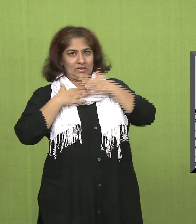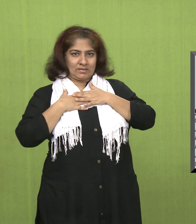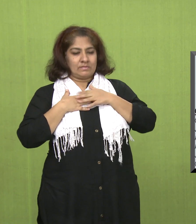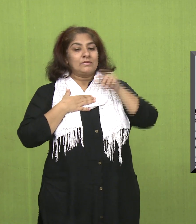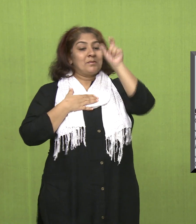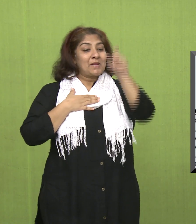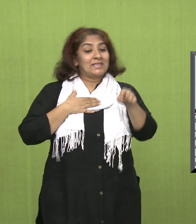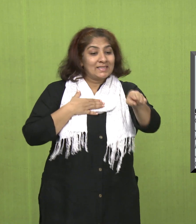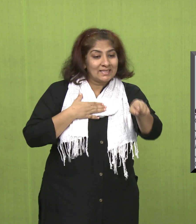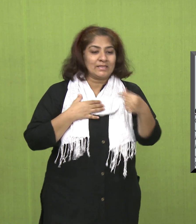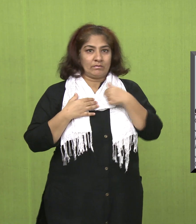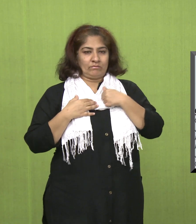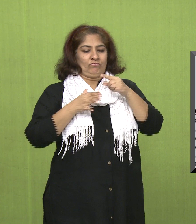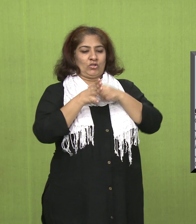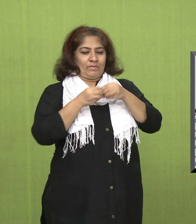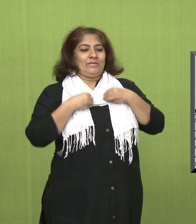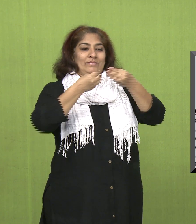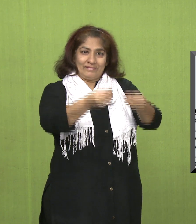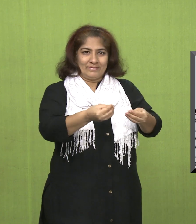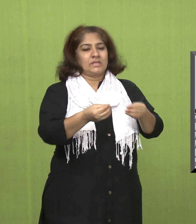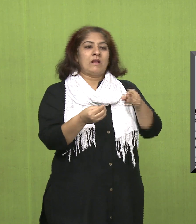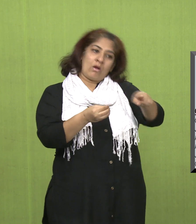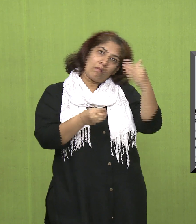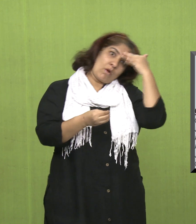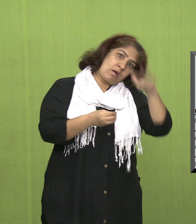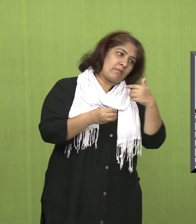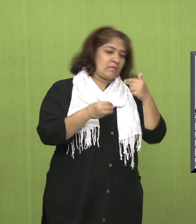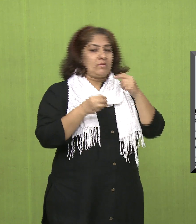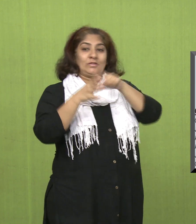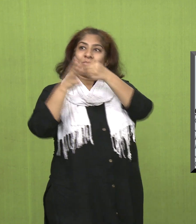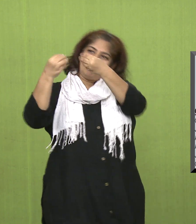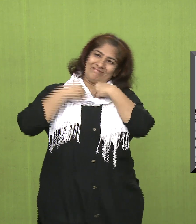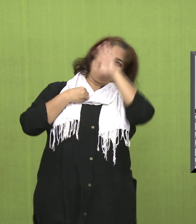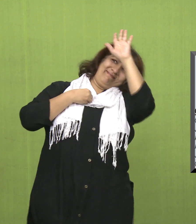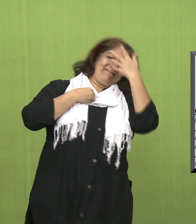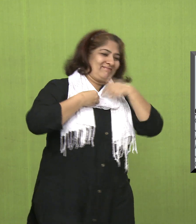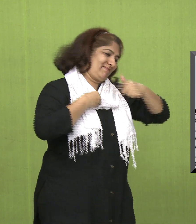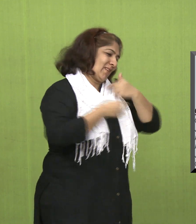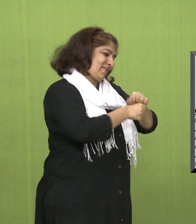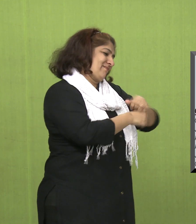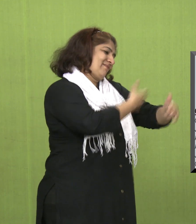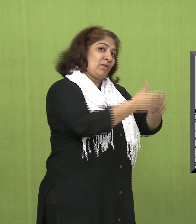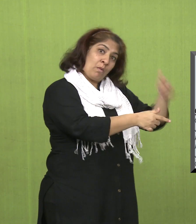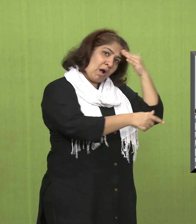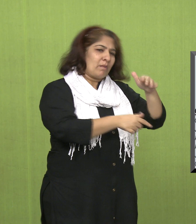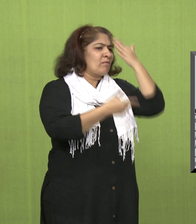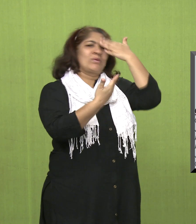example, I am the owner of the company and I have given job and I have hired new people and they are working. I am not